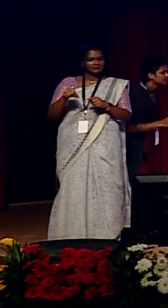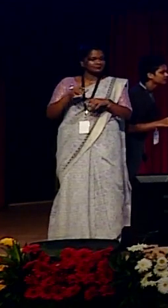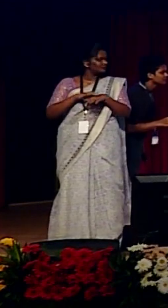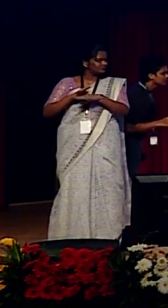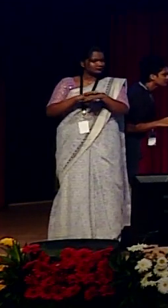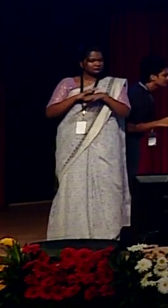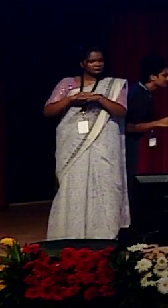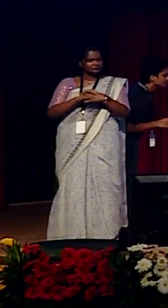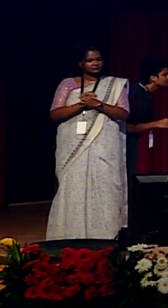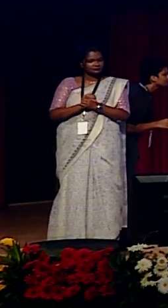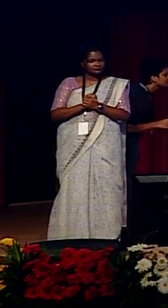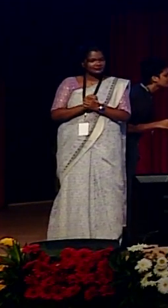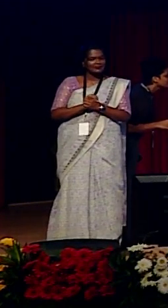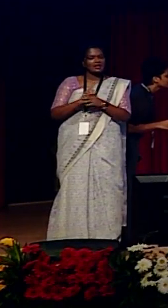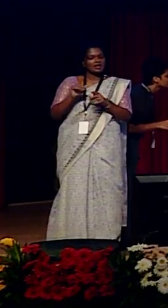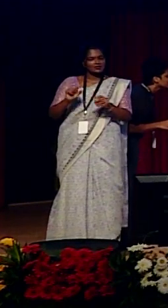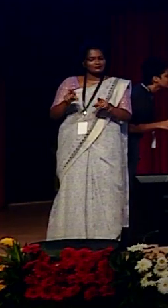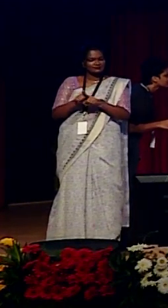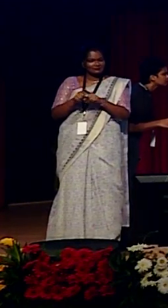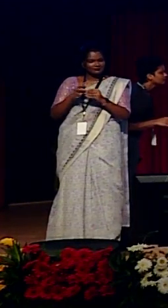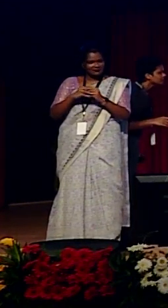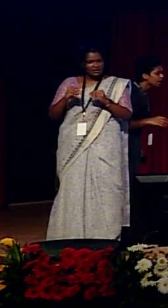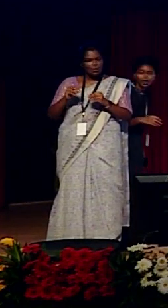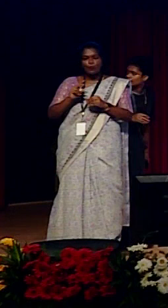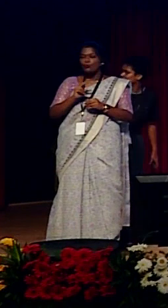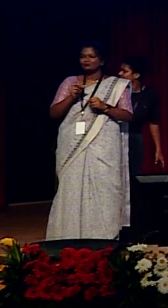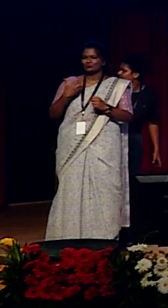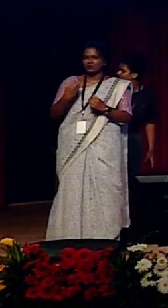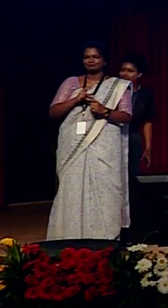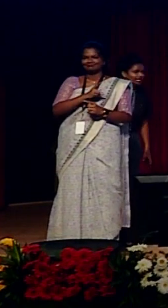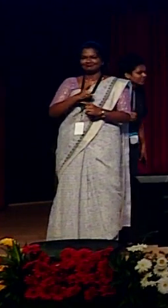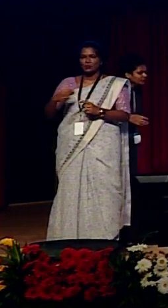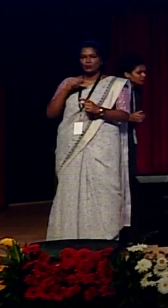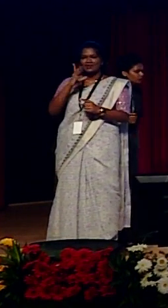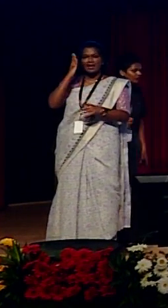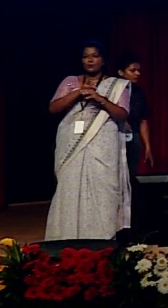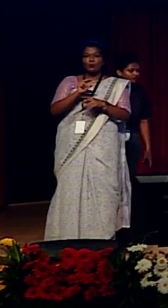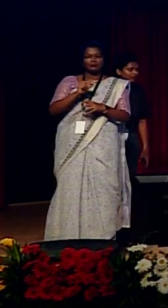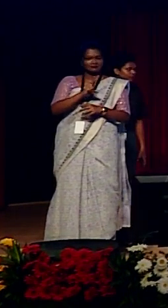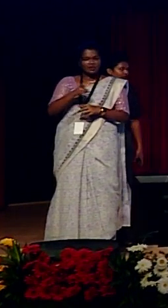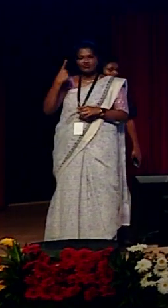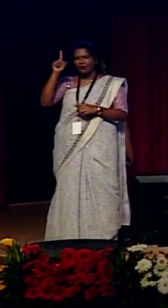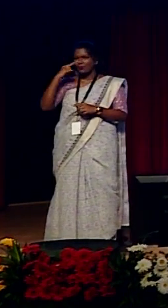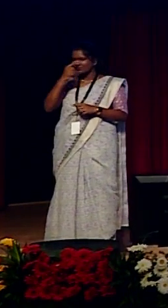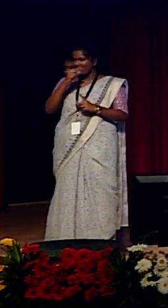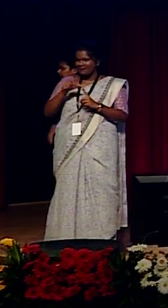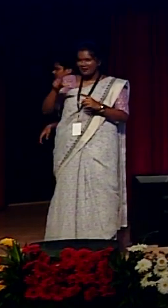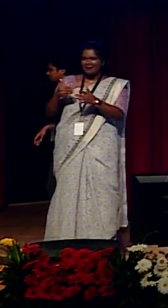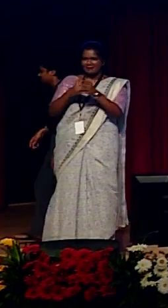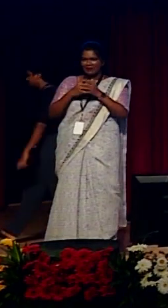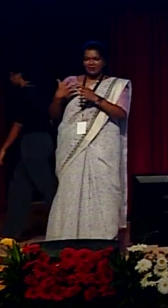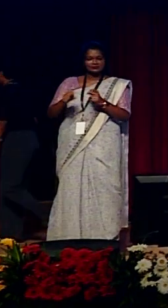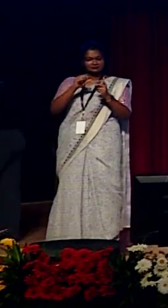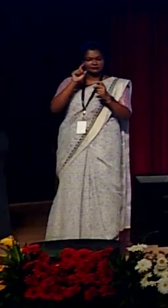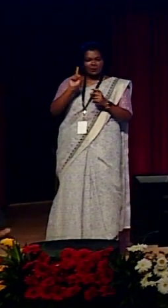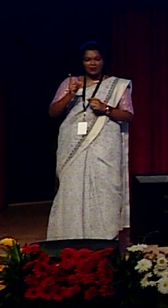experiments and activities and clustered them into various categories. The ones which have visual impairment as the barriers, and